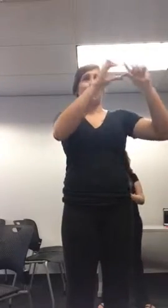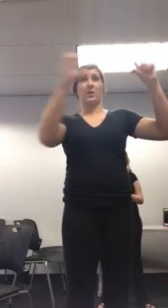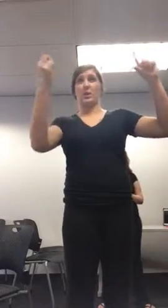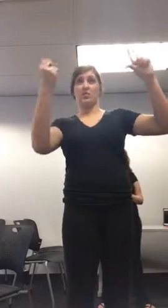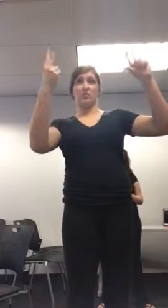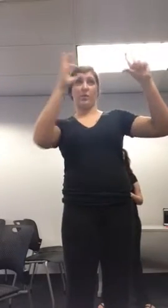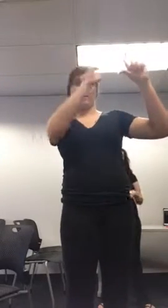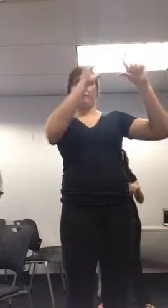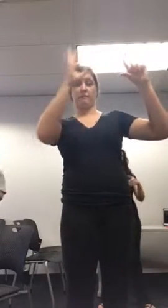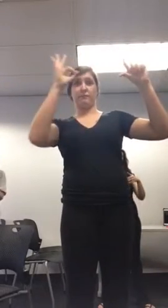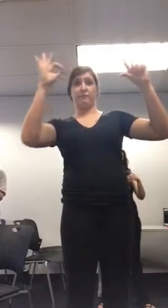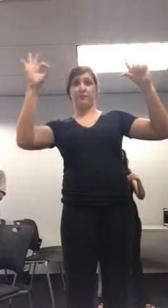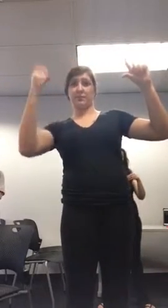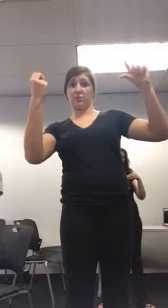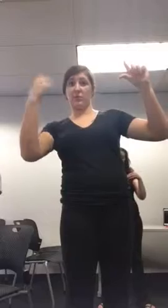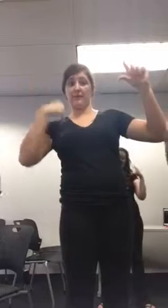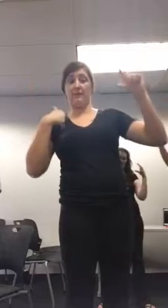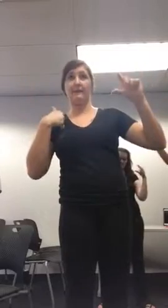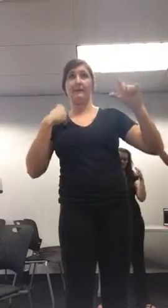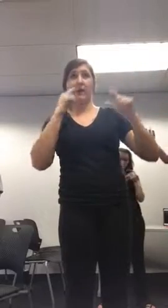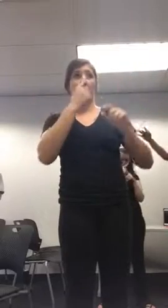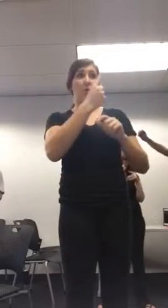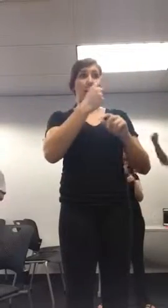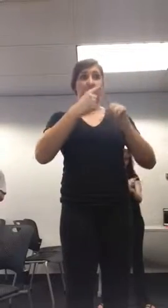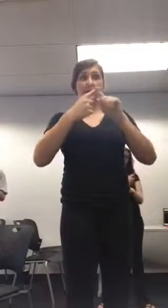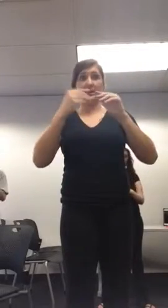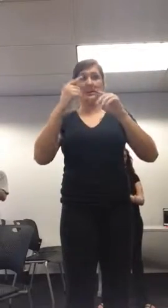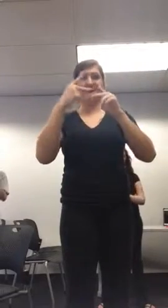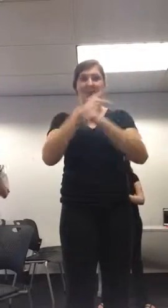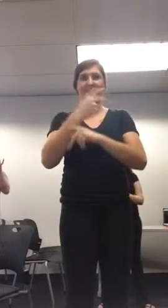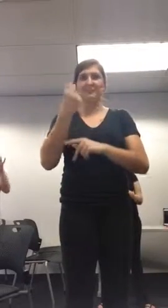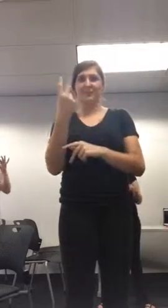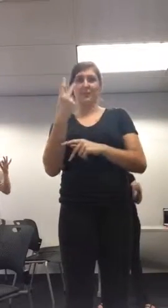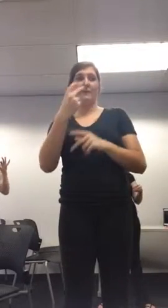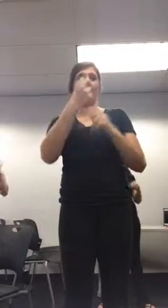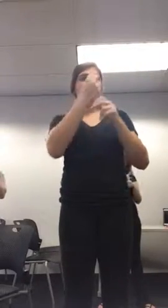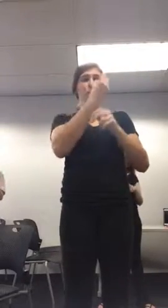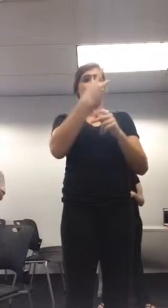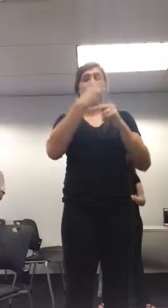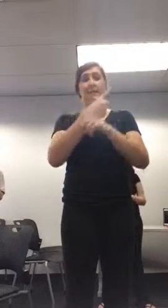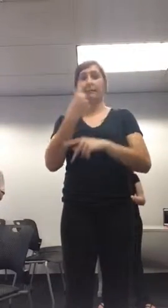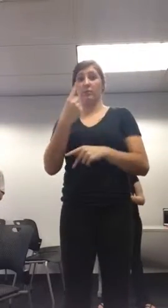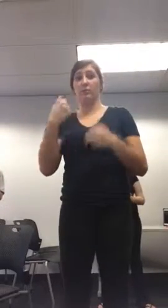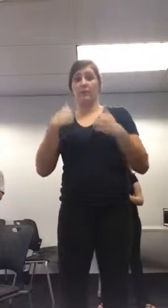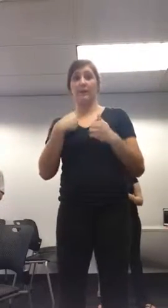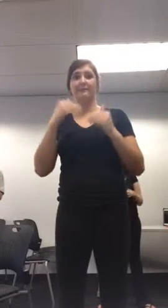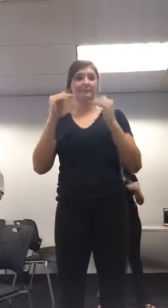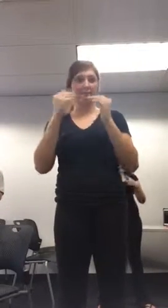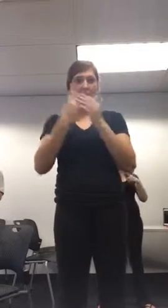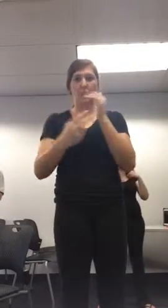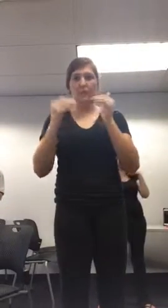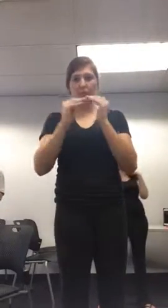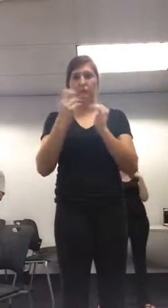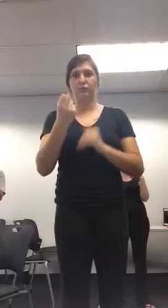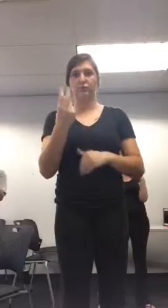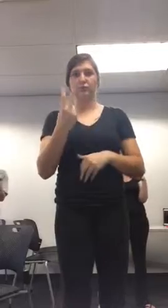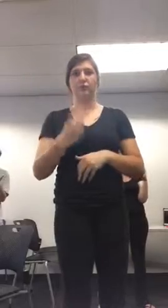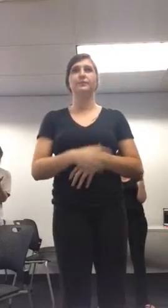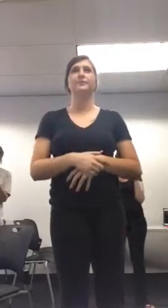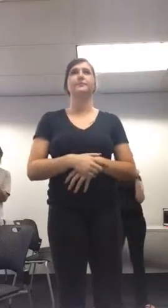1. Now, let's take a look at a somewhat special number. The number is 9. In our first visual,